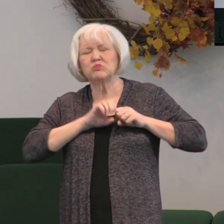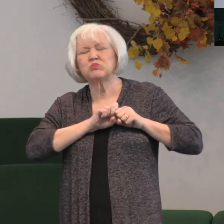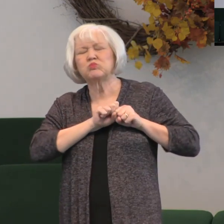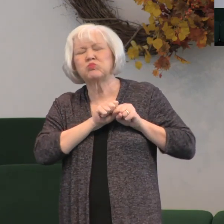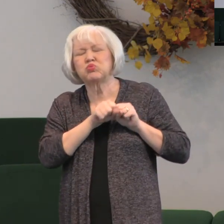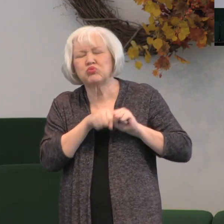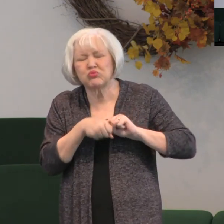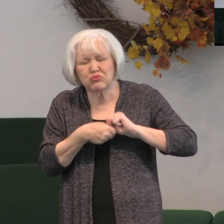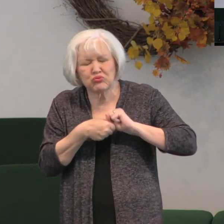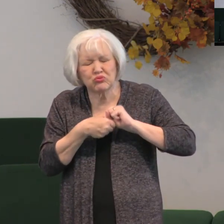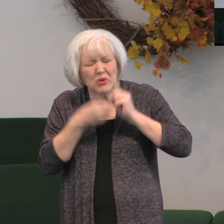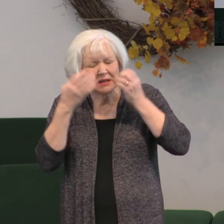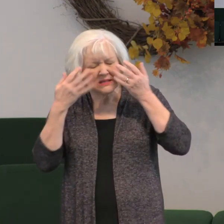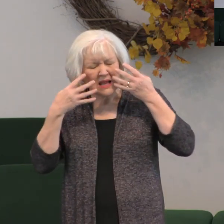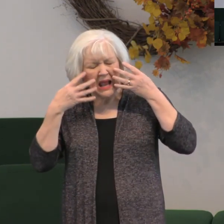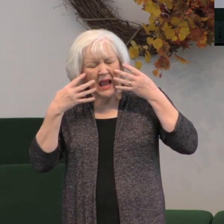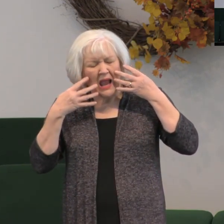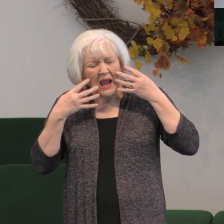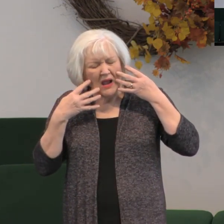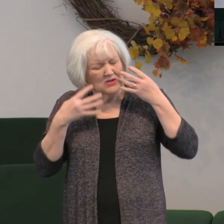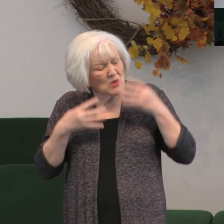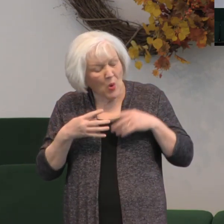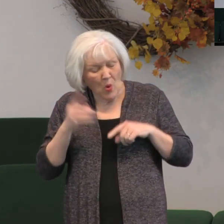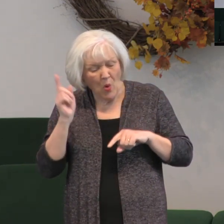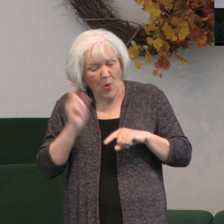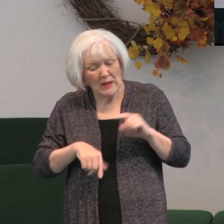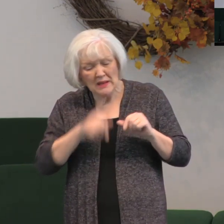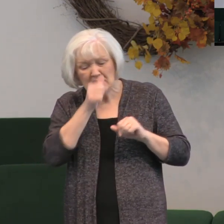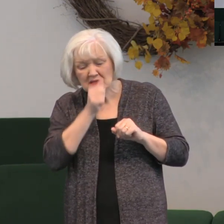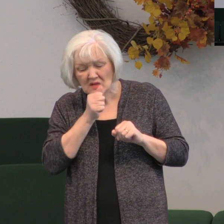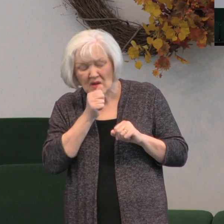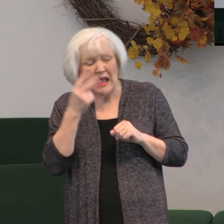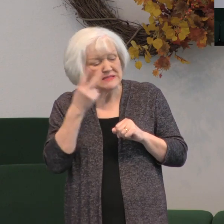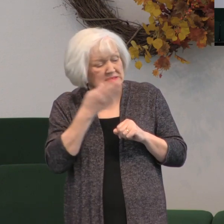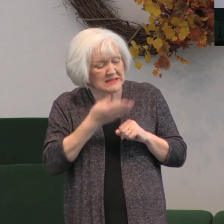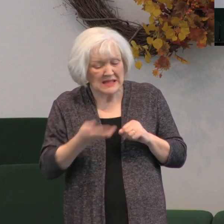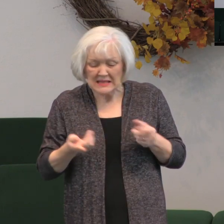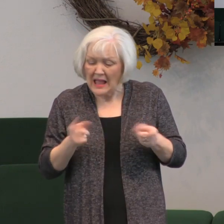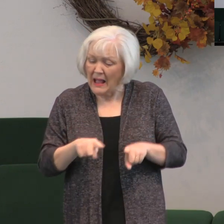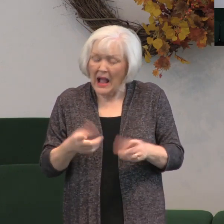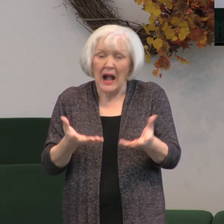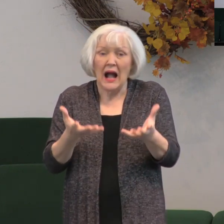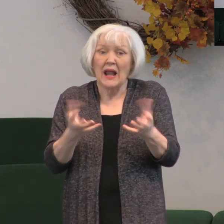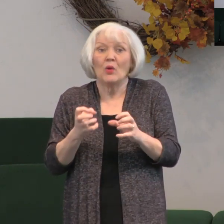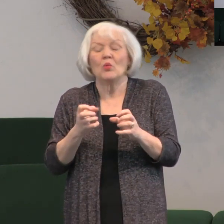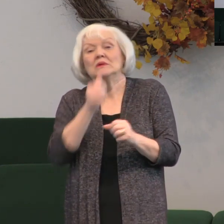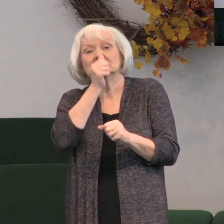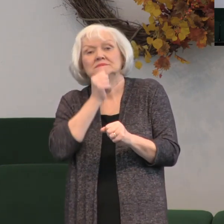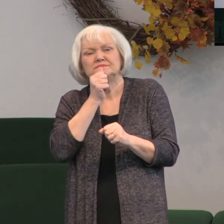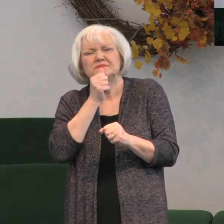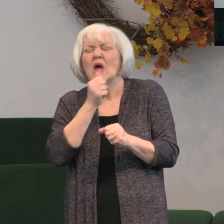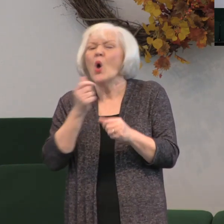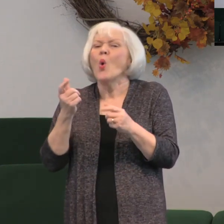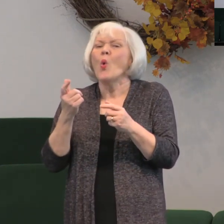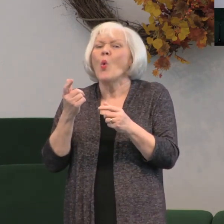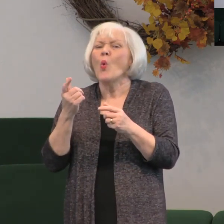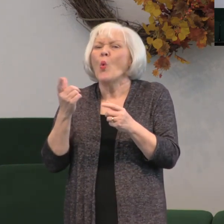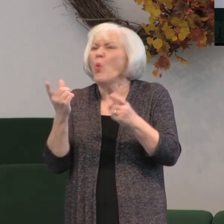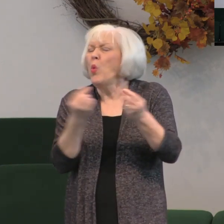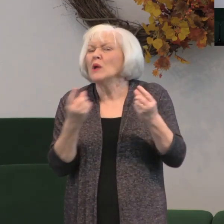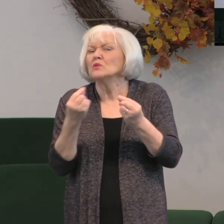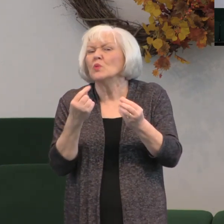torn up on the inside about the things you see going on in people's lives. What can you say or do that is going to get them to